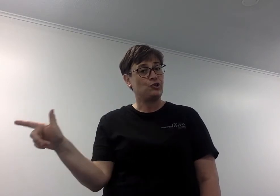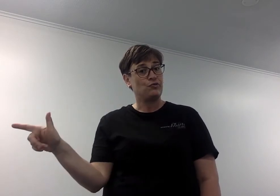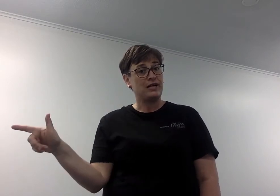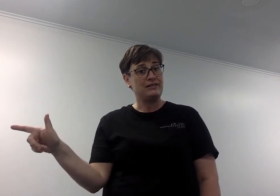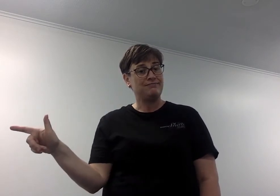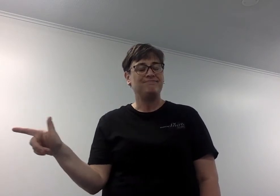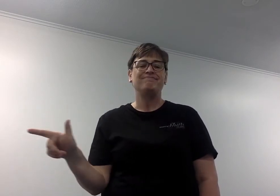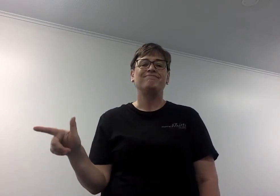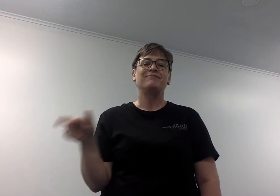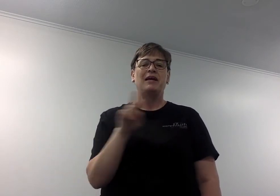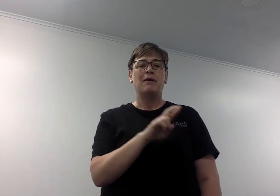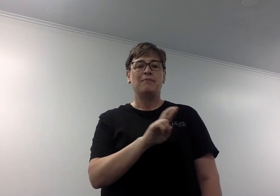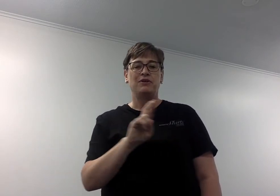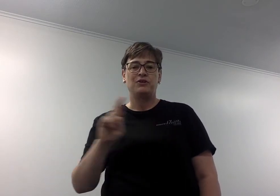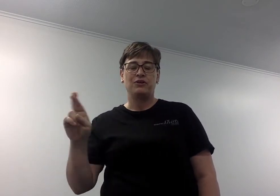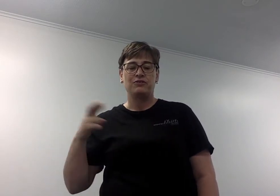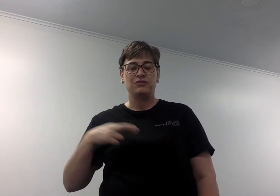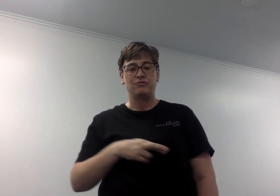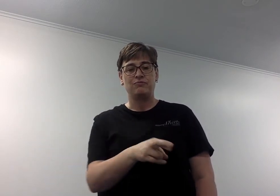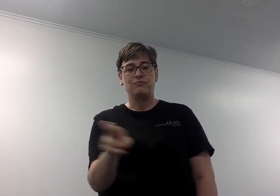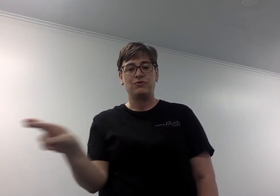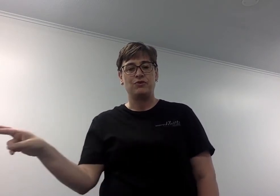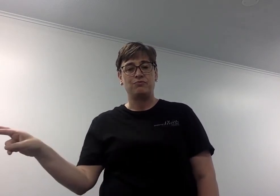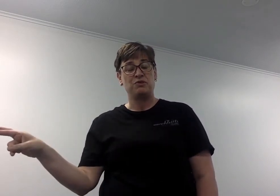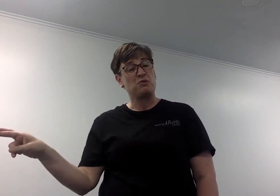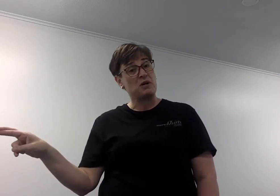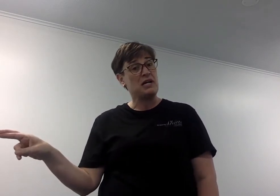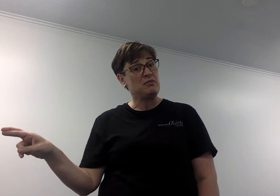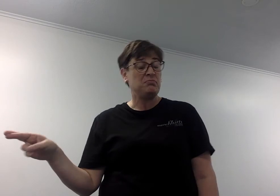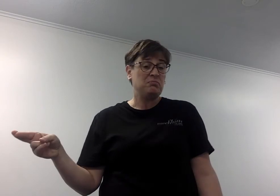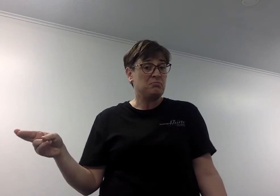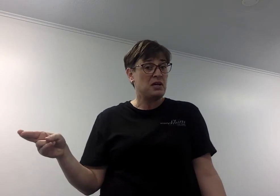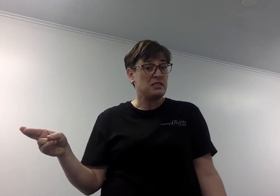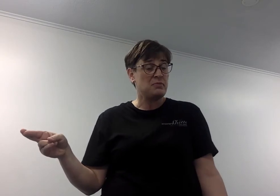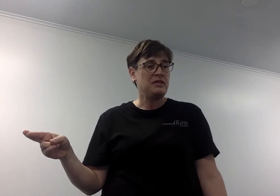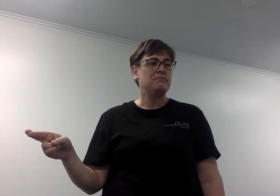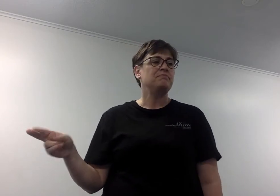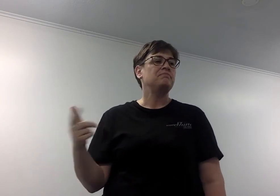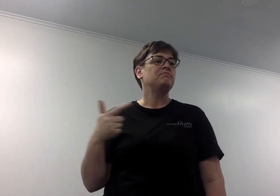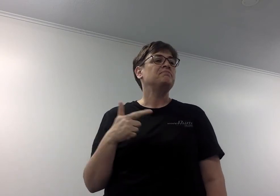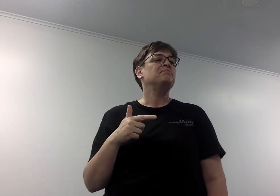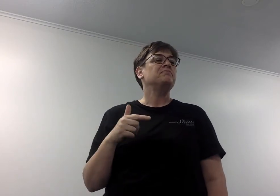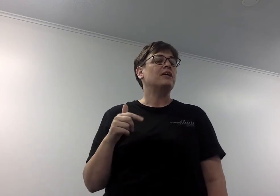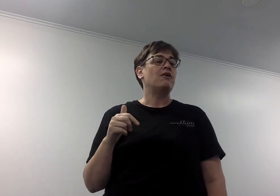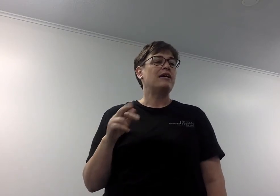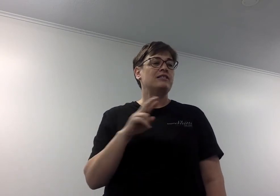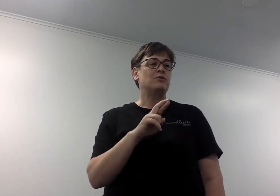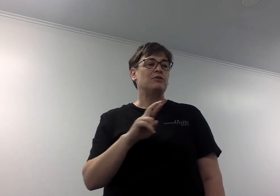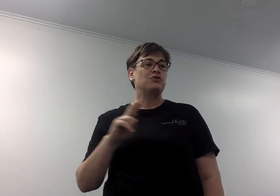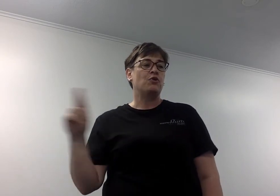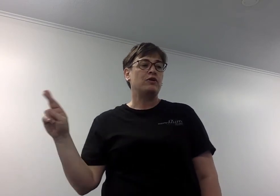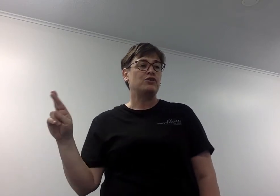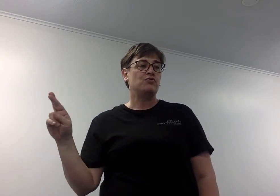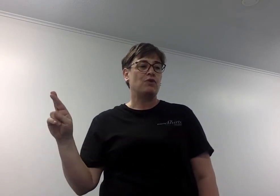right, but you can also turn right, possibly. All right, so but you're going to the